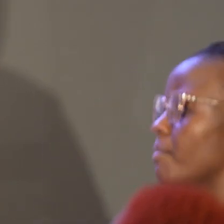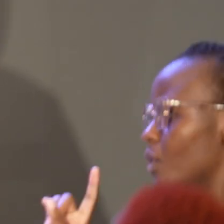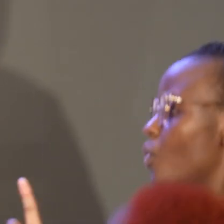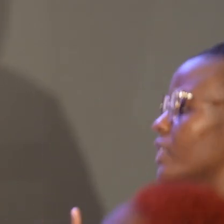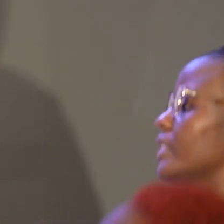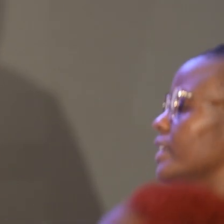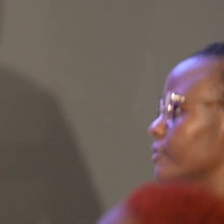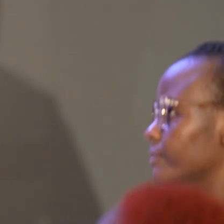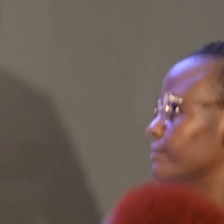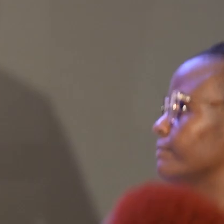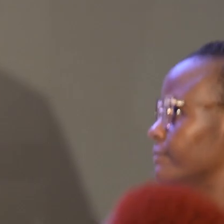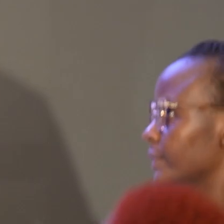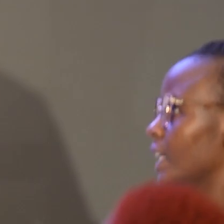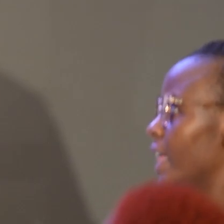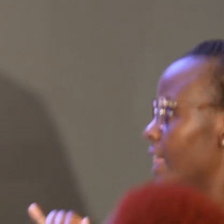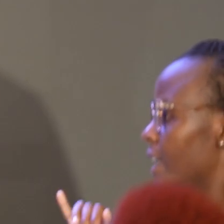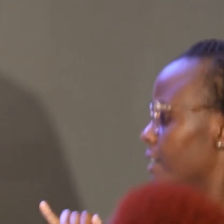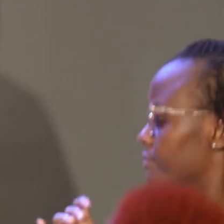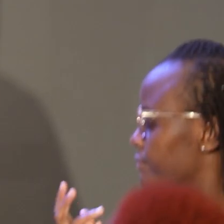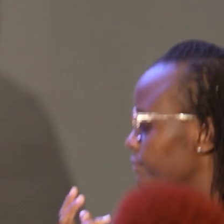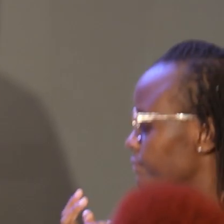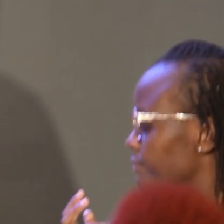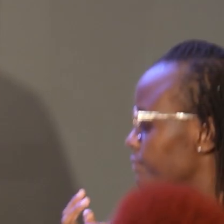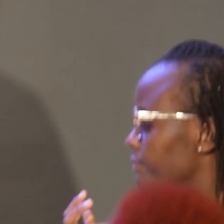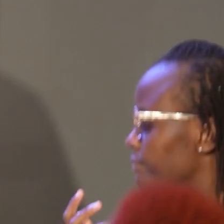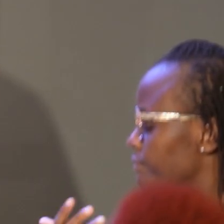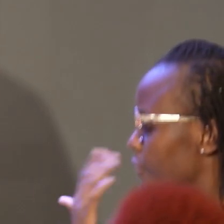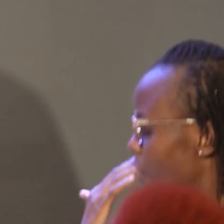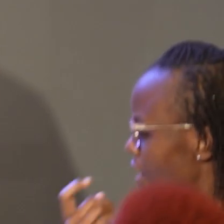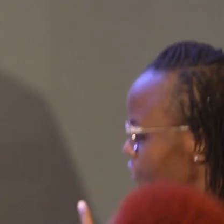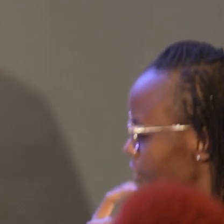thing, that several years ago,